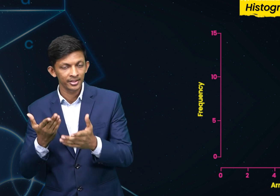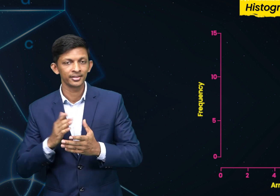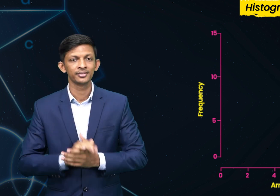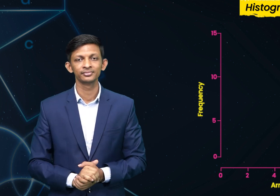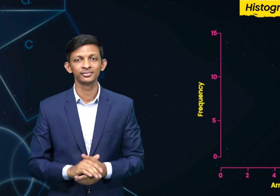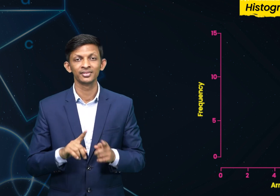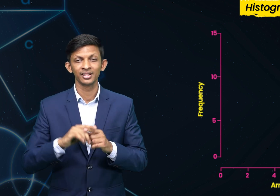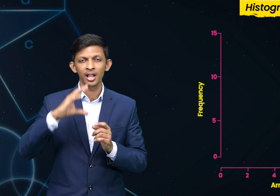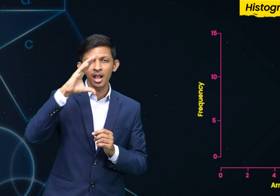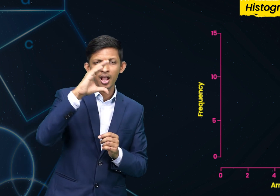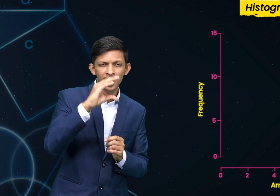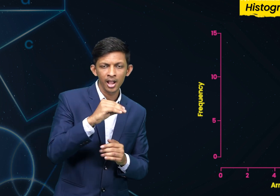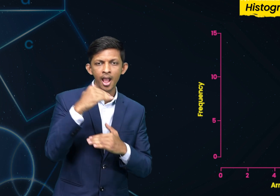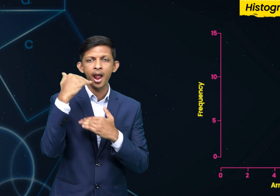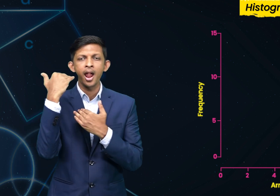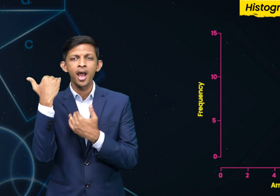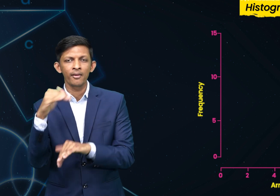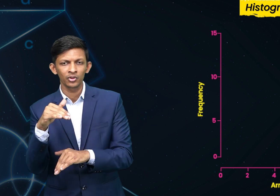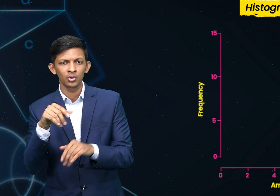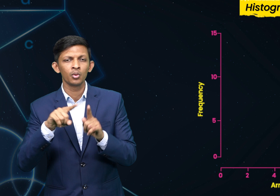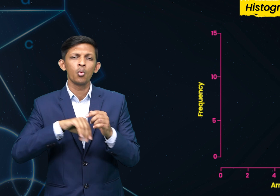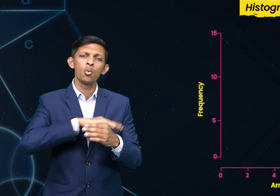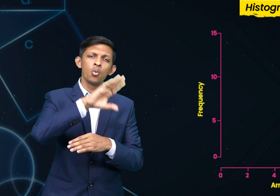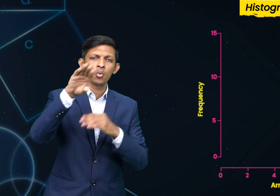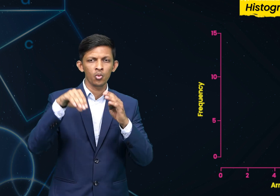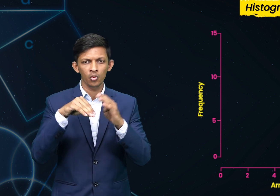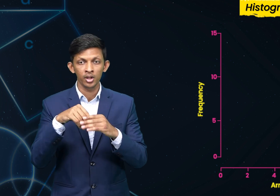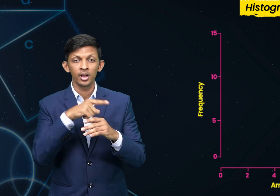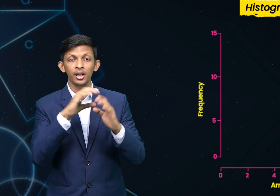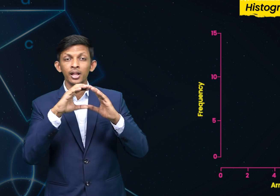y-axis. Plot the lower limits of all class intervals on the x-axis.